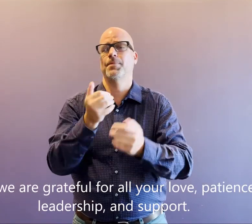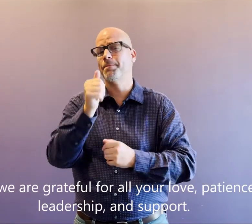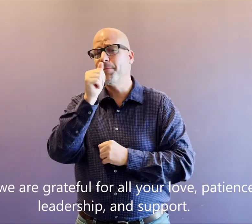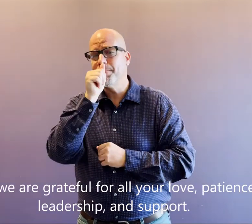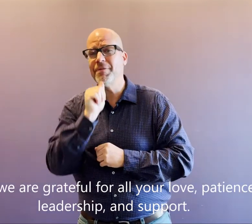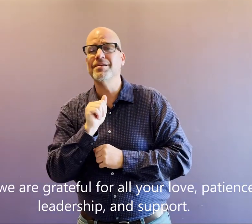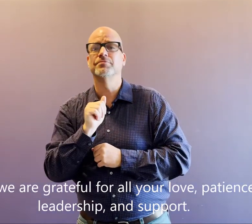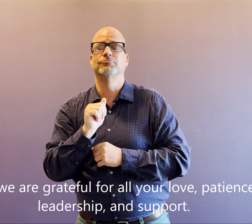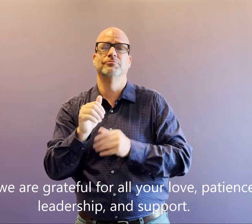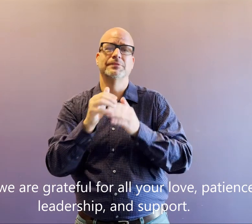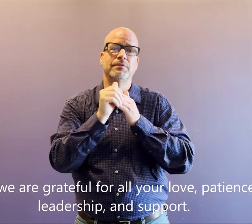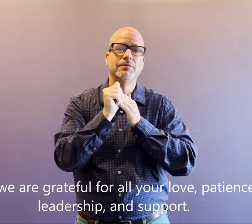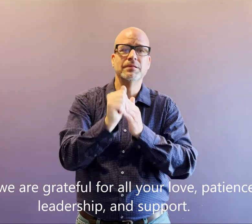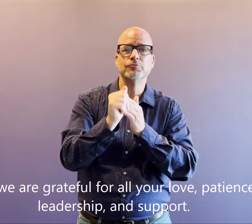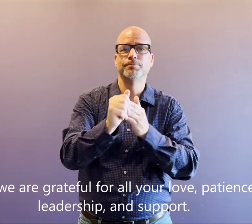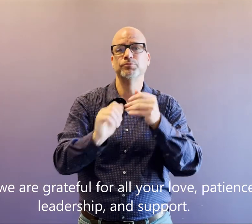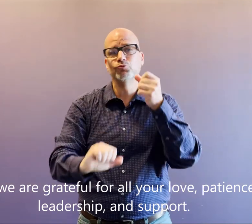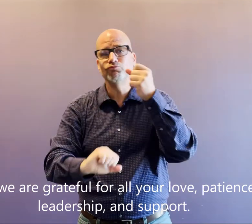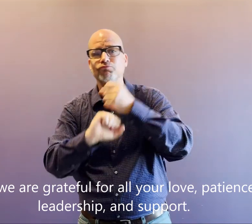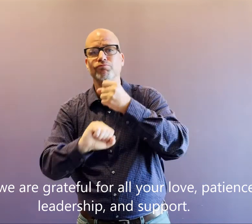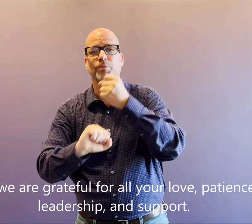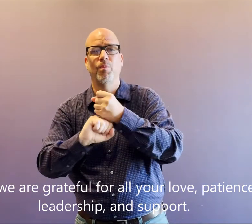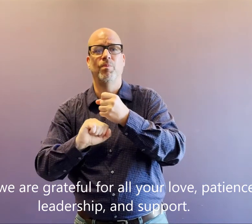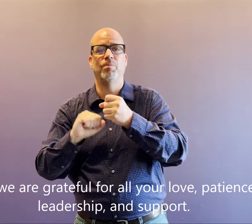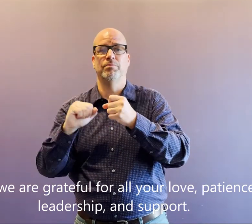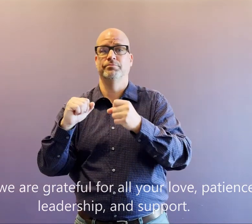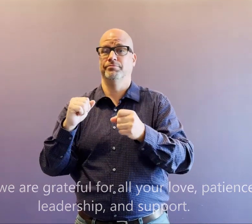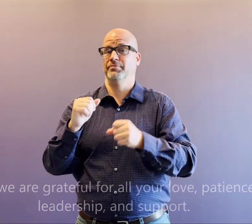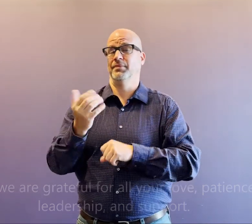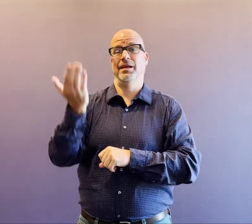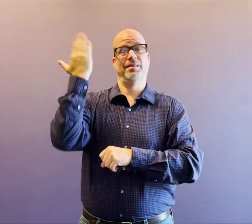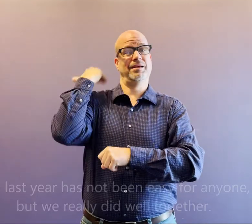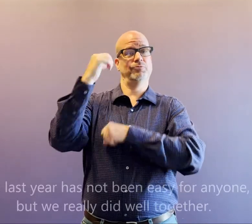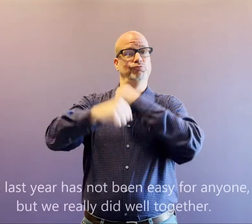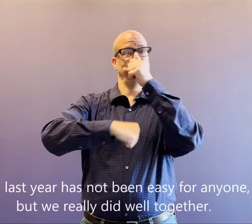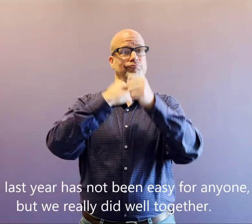grateful for all your love, patience, leadership, and support.